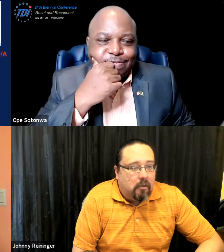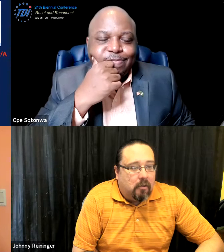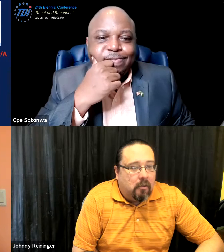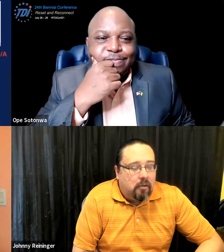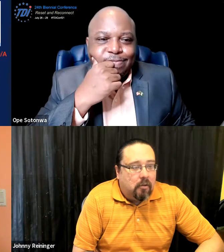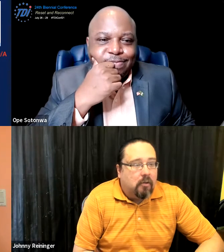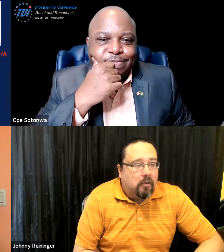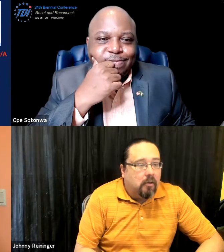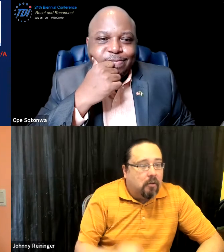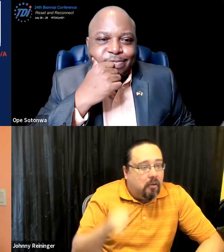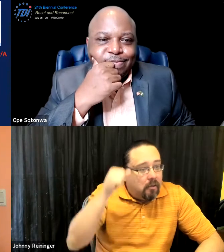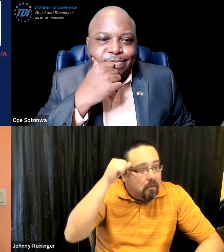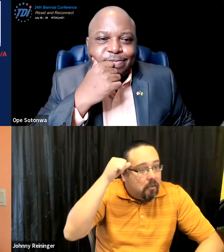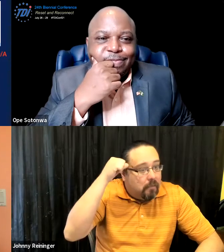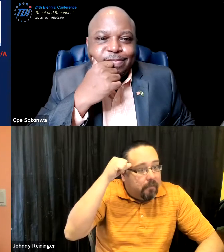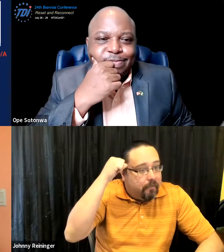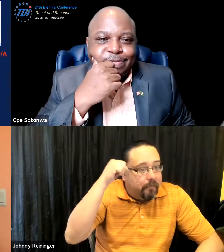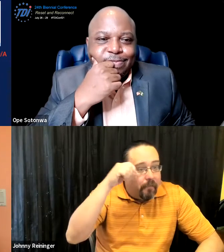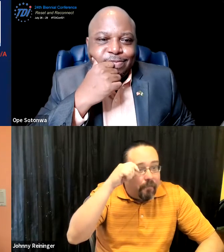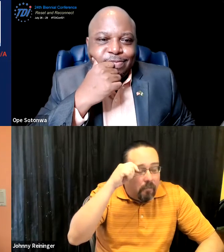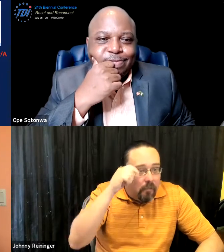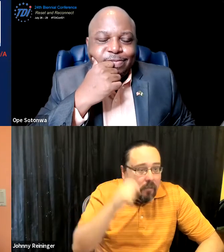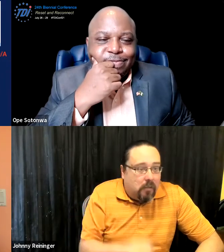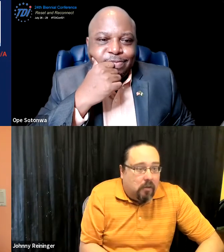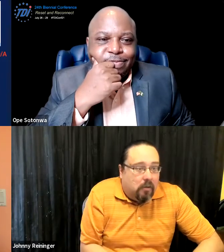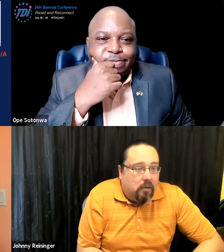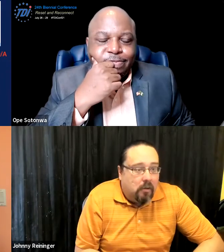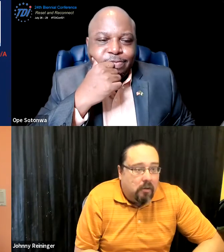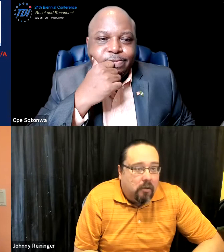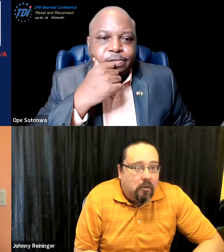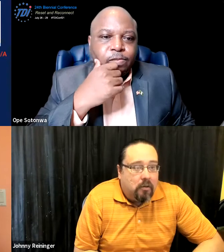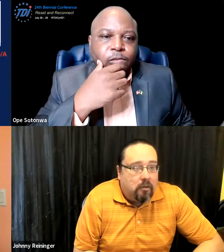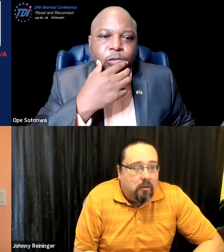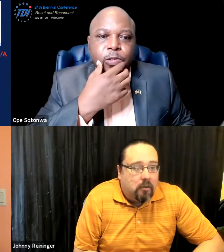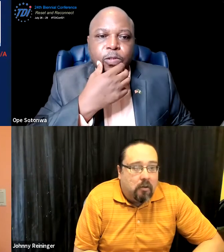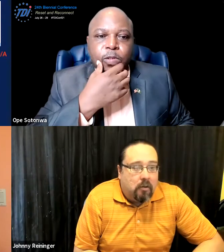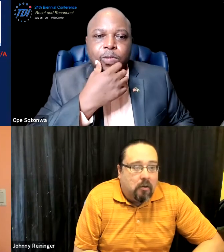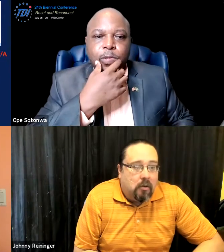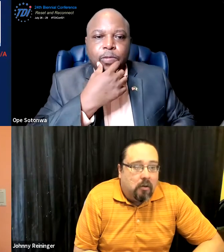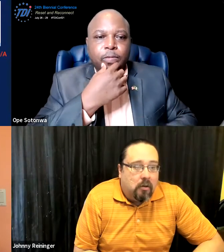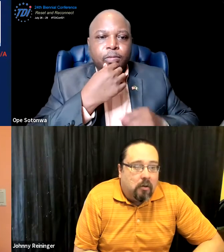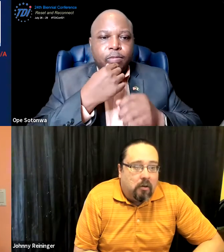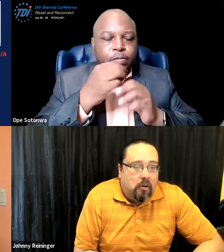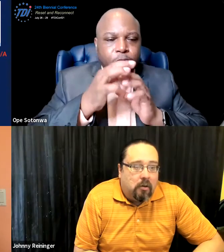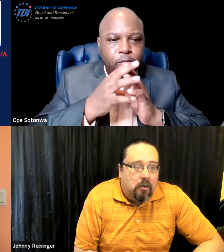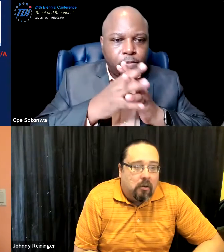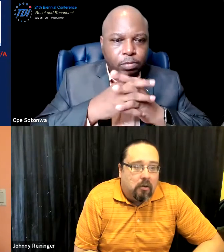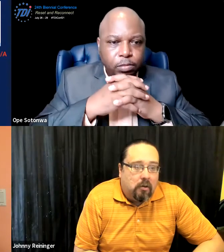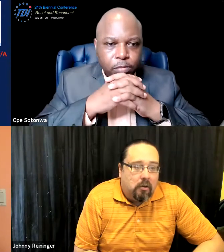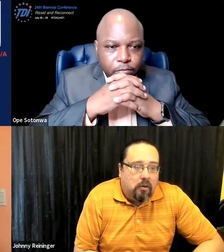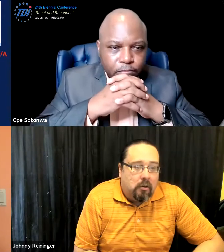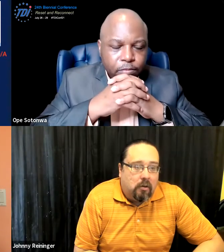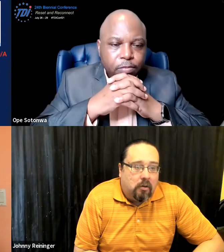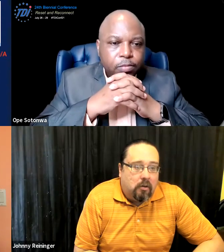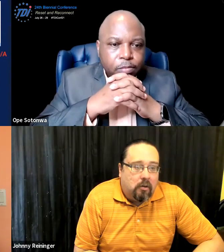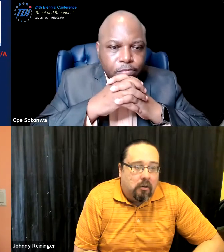and it could really improve their reading and writing, language comprehension, accessing things that are on the TV. So from a young age,